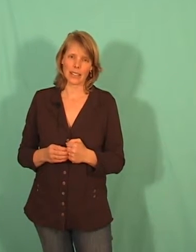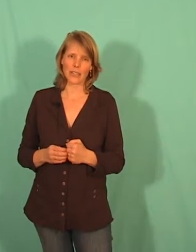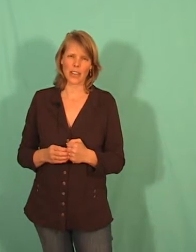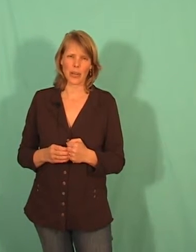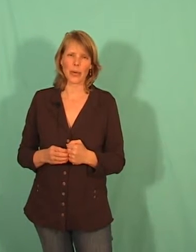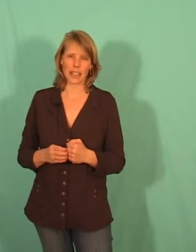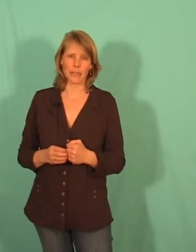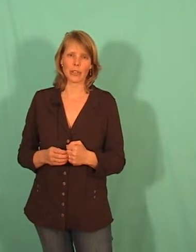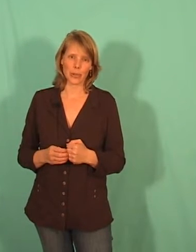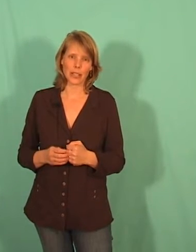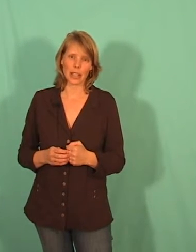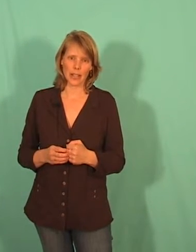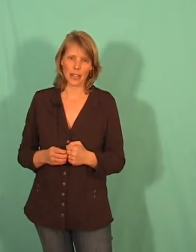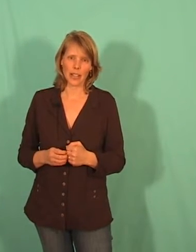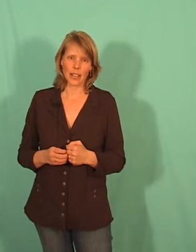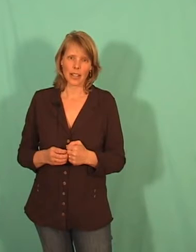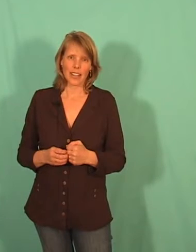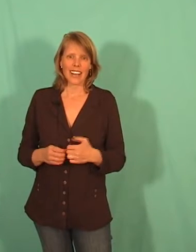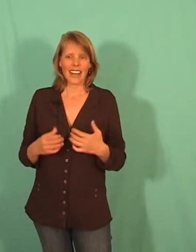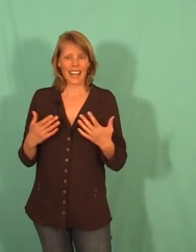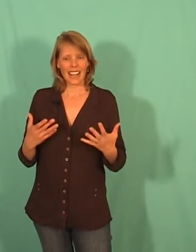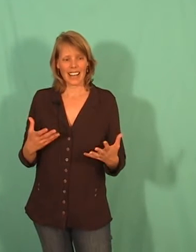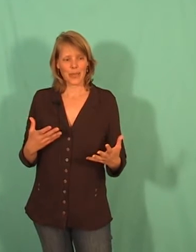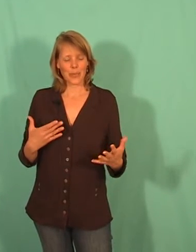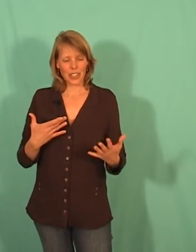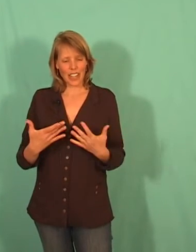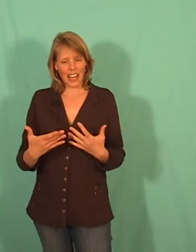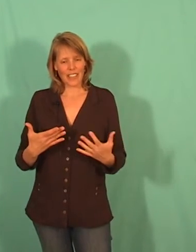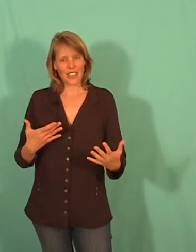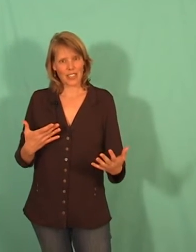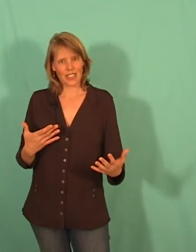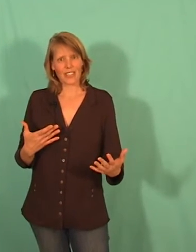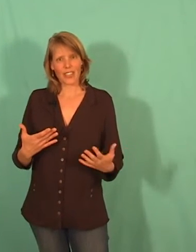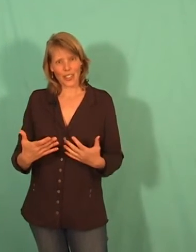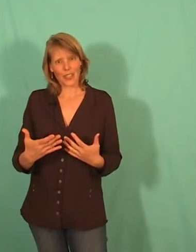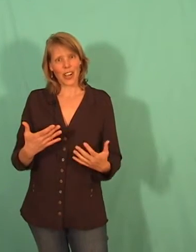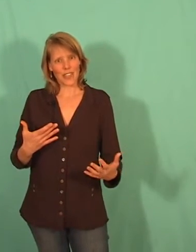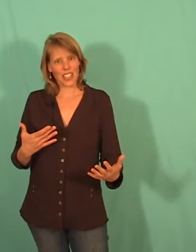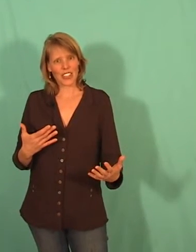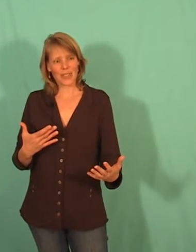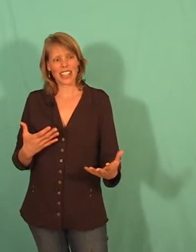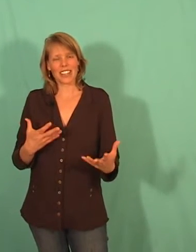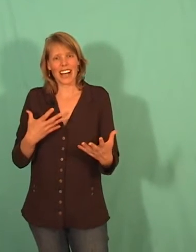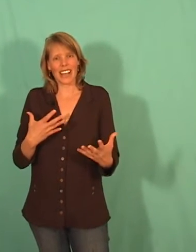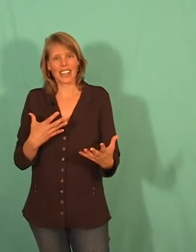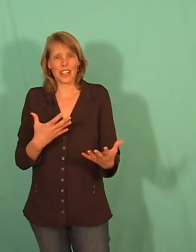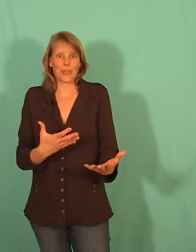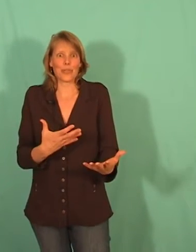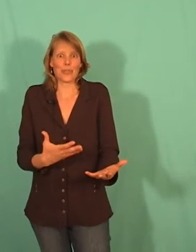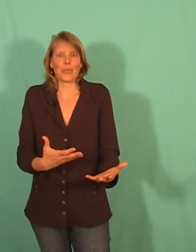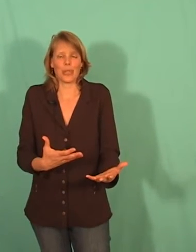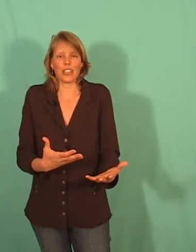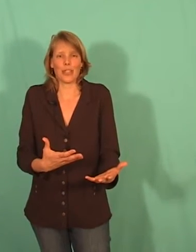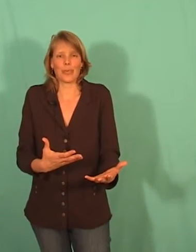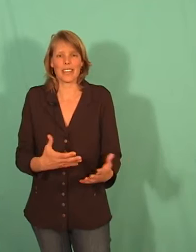far away in Florida. And we could have this, conversation because I understood what she was